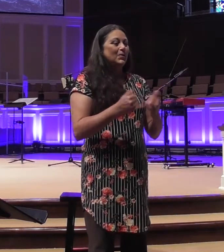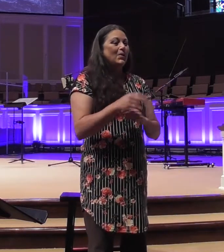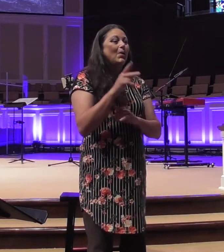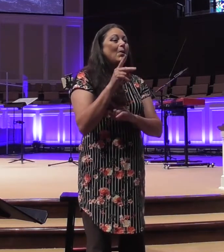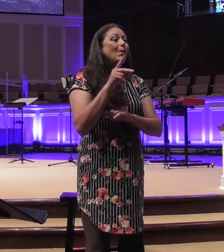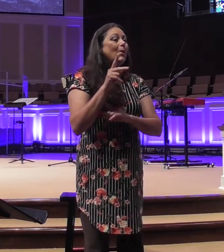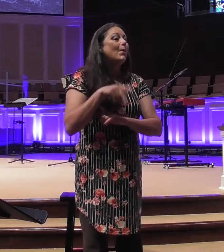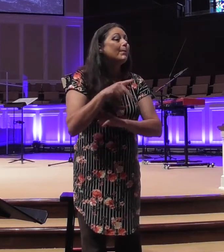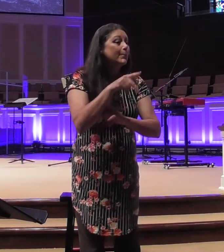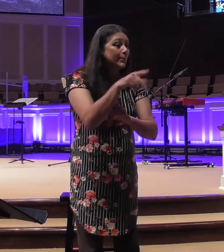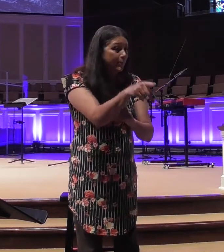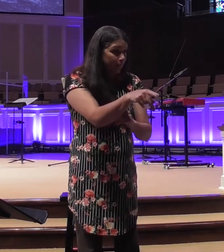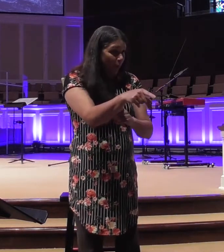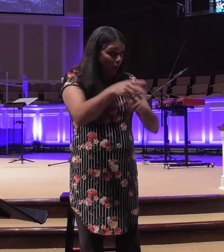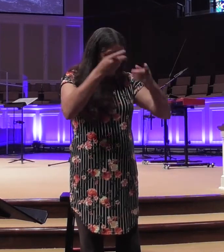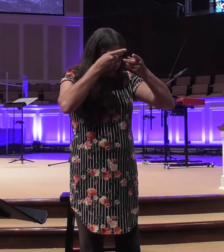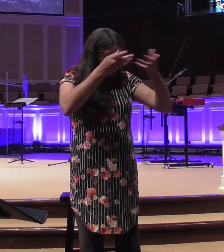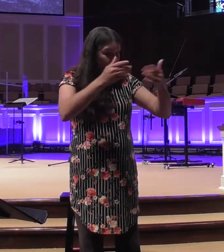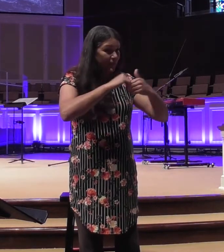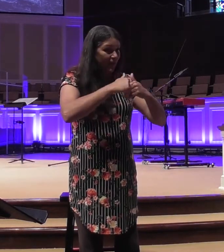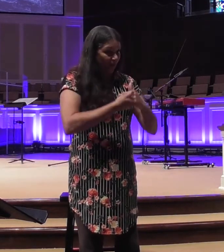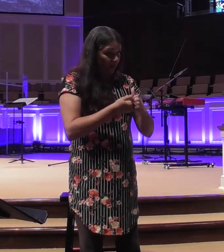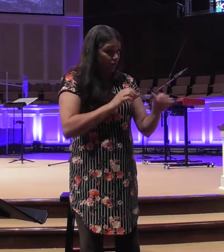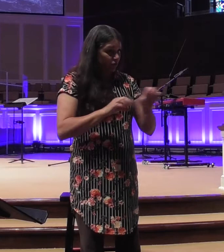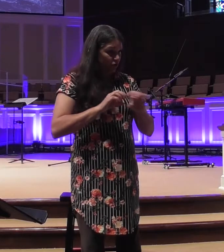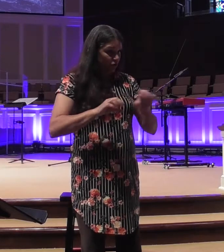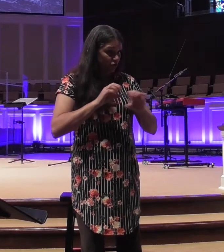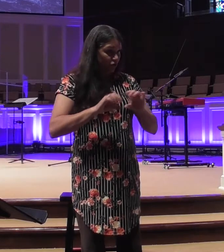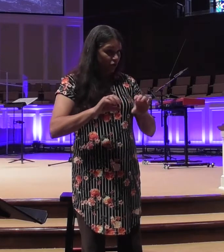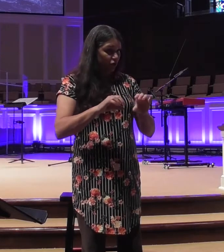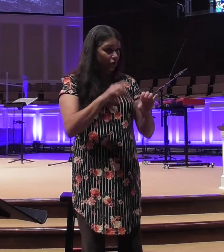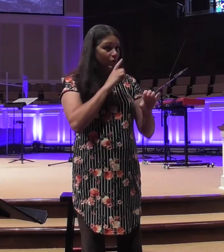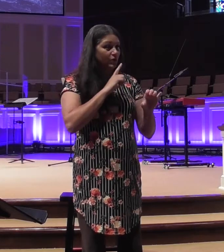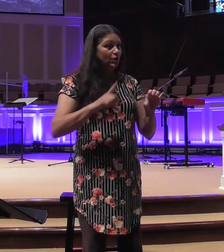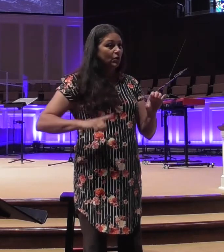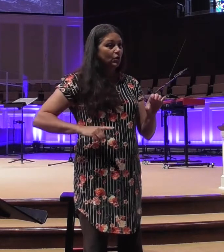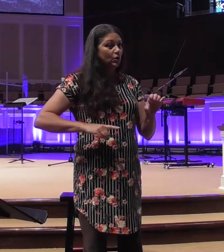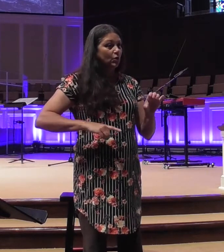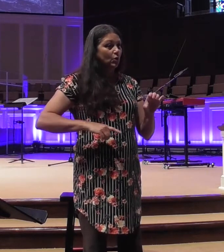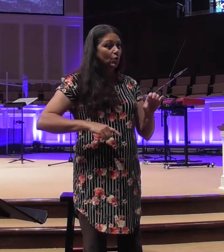take the Lord's Supper biblically and correctly.